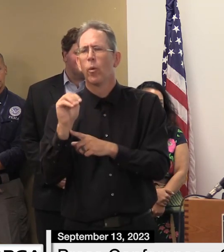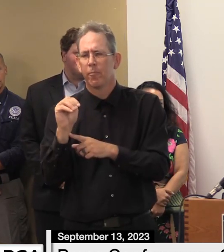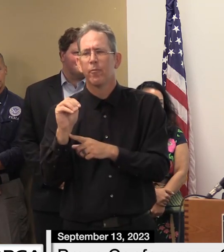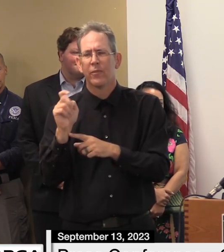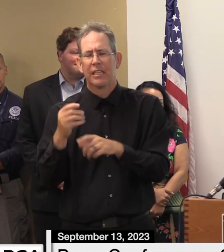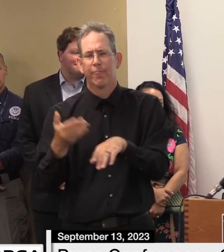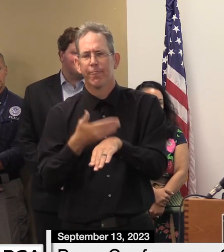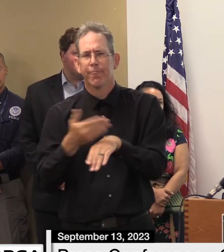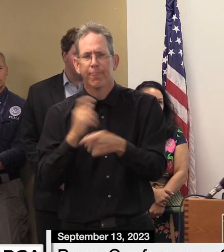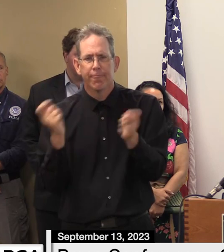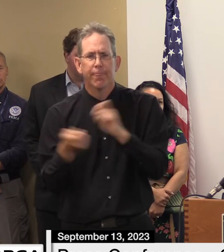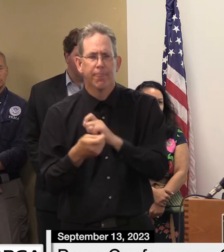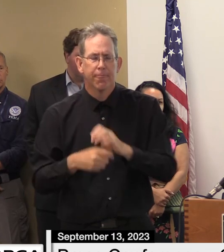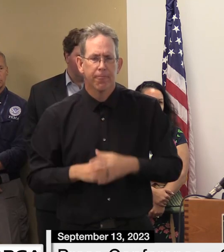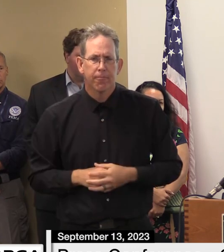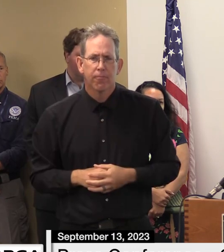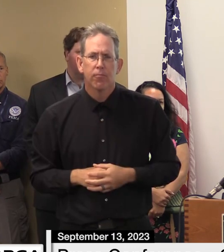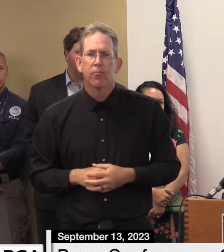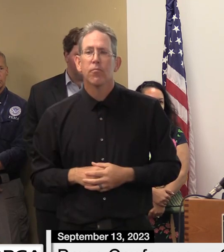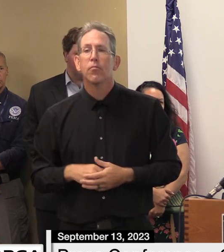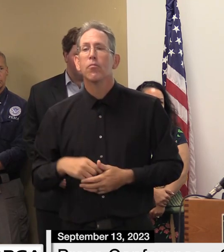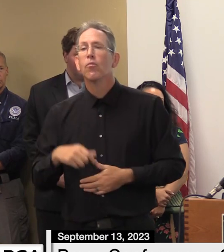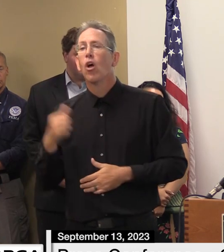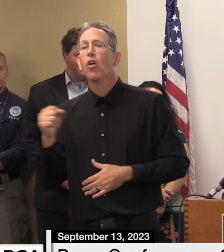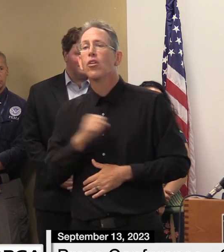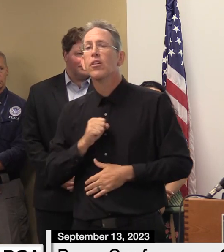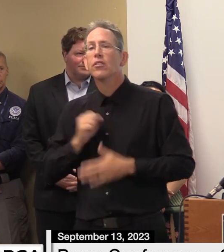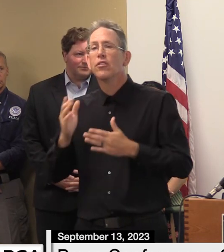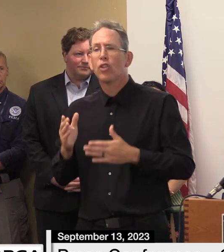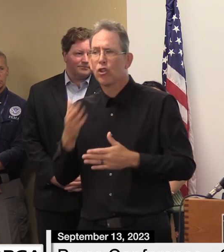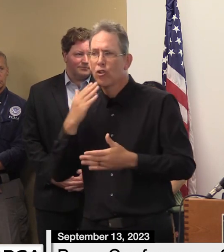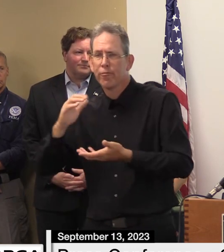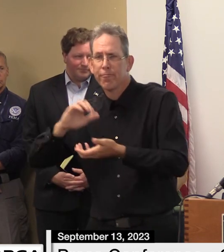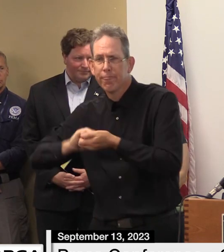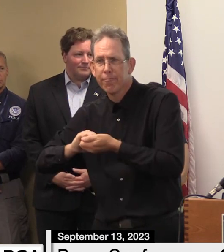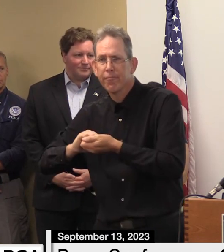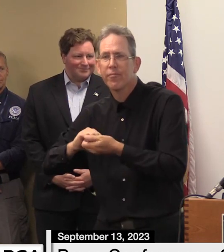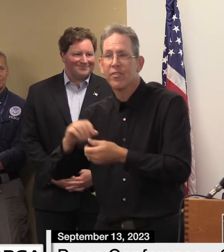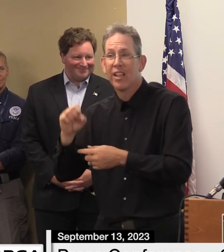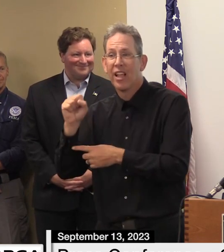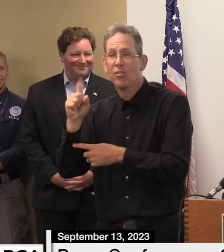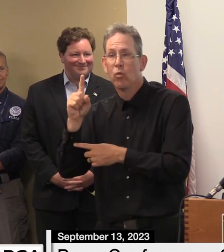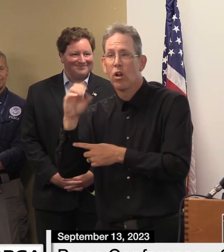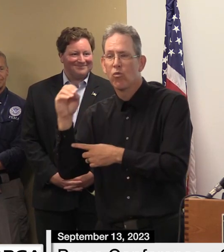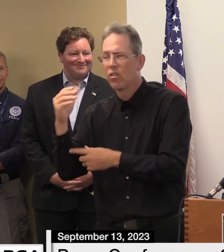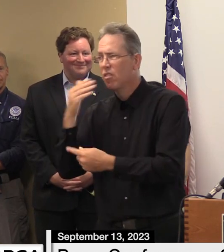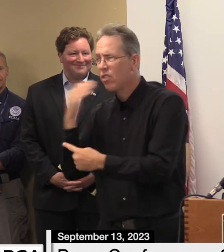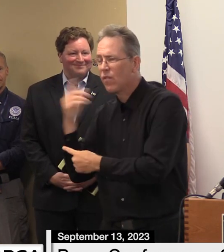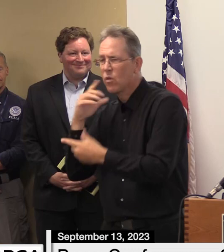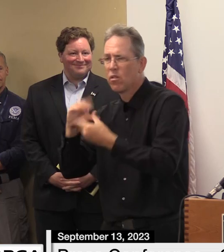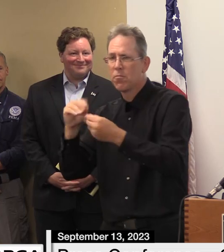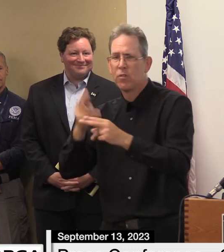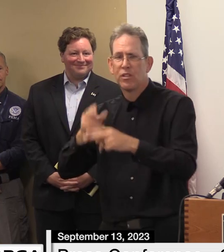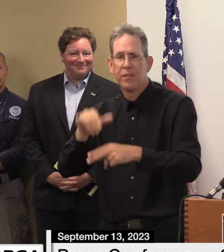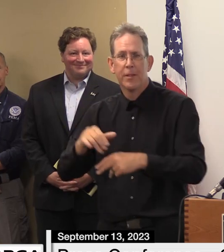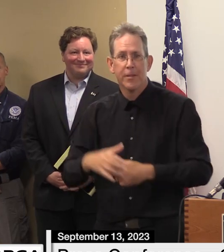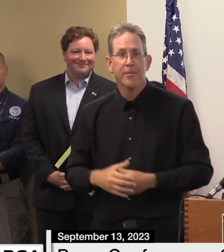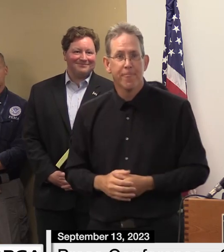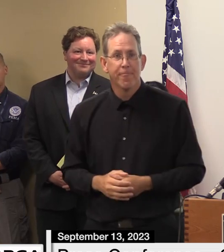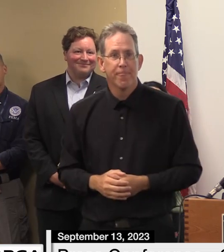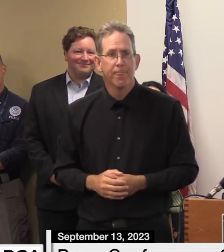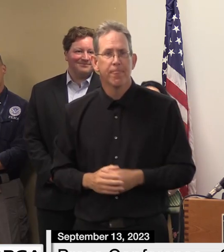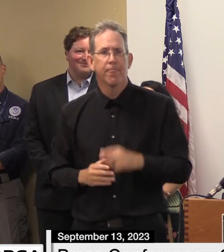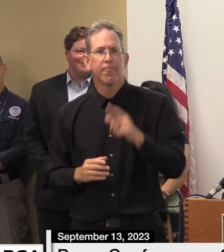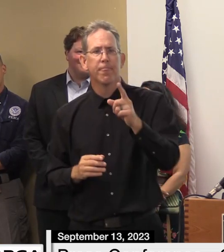was an important partner in that passage of S-100. So thank you very much. Further